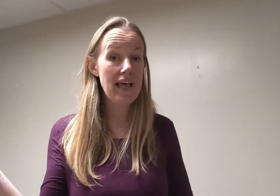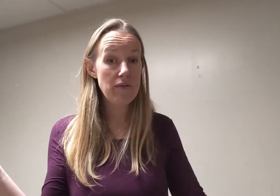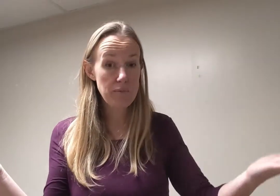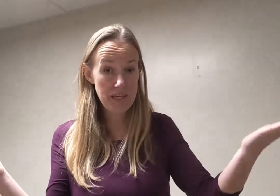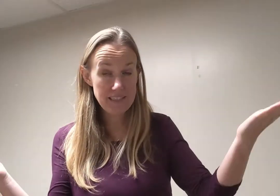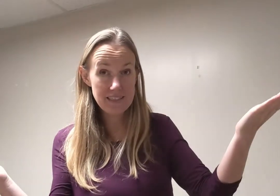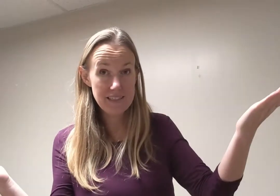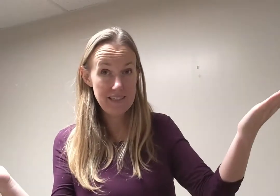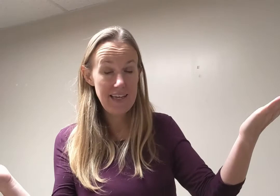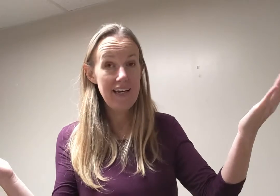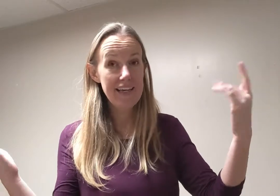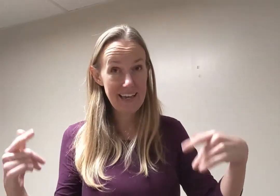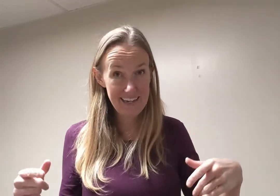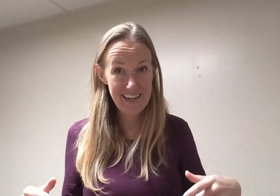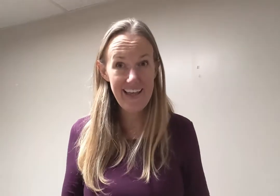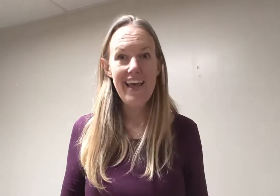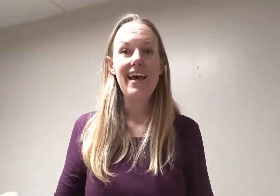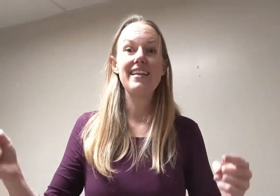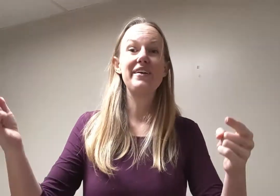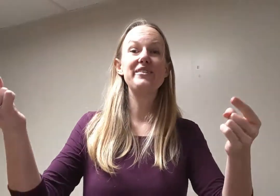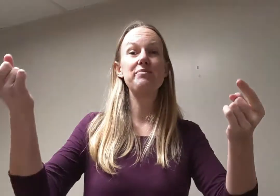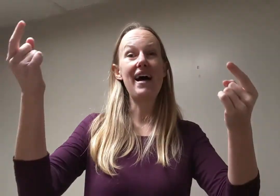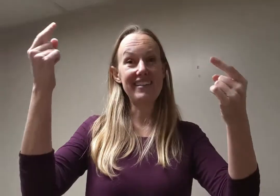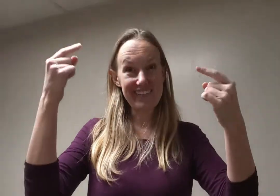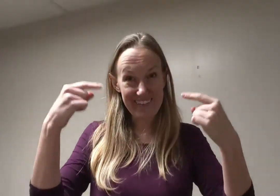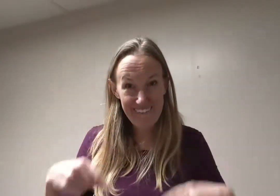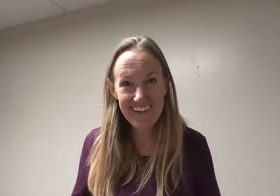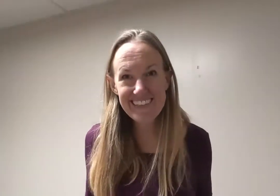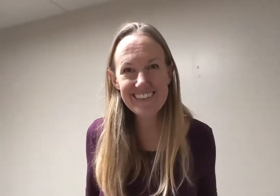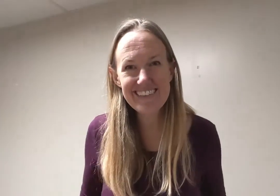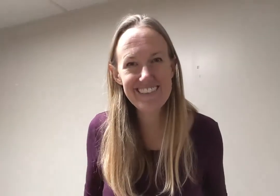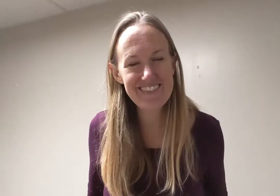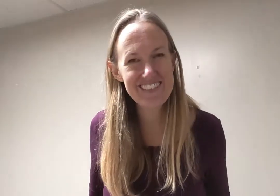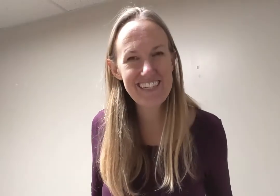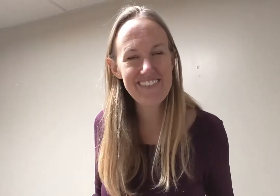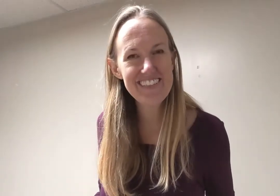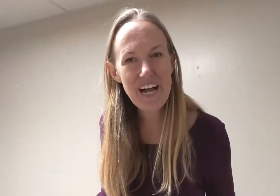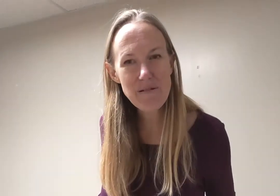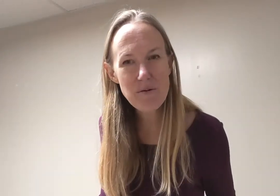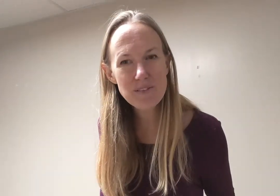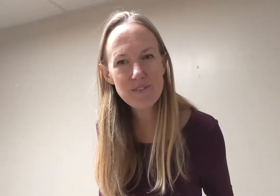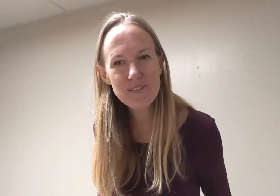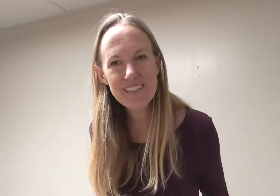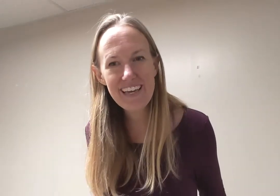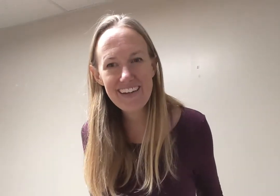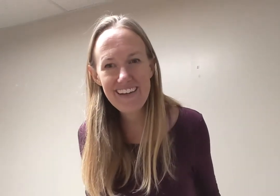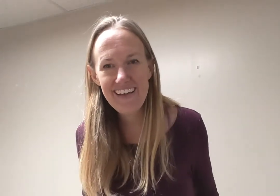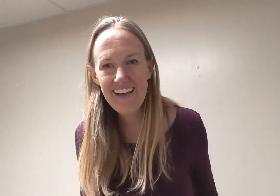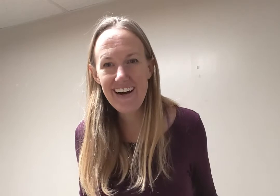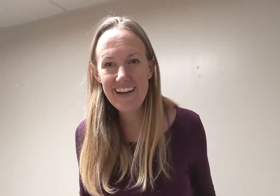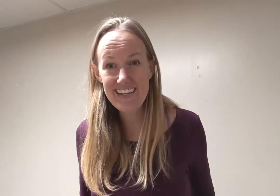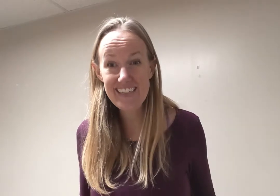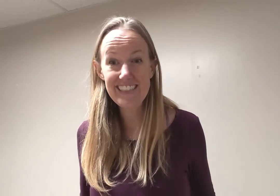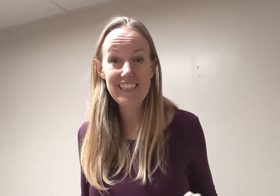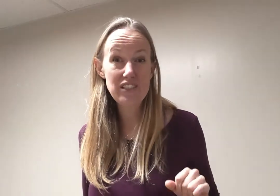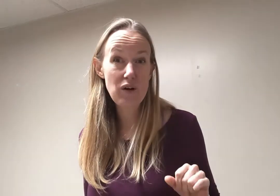that repeats again. And then it goes back to the chorus. So just for saving time, I won't do those again. It actually does the